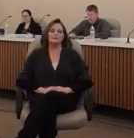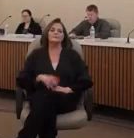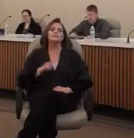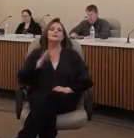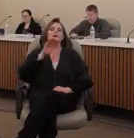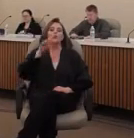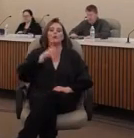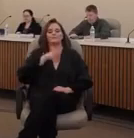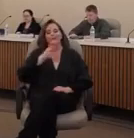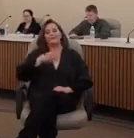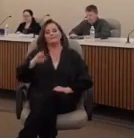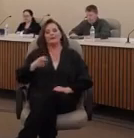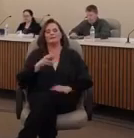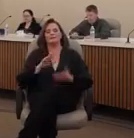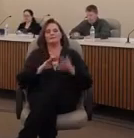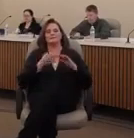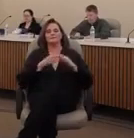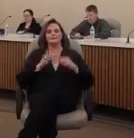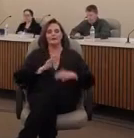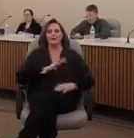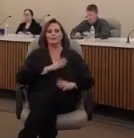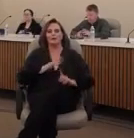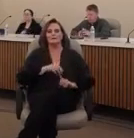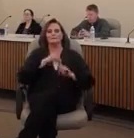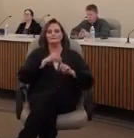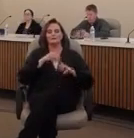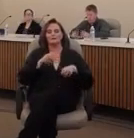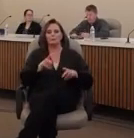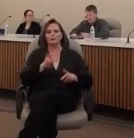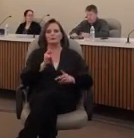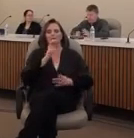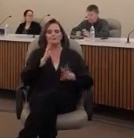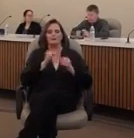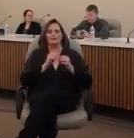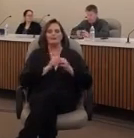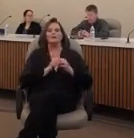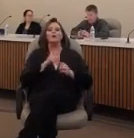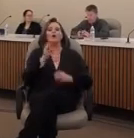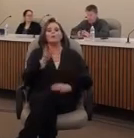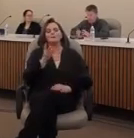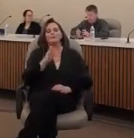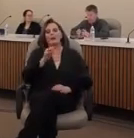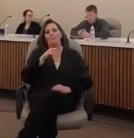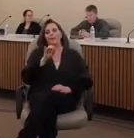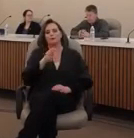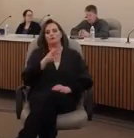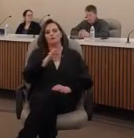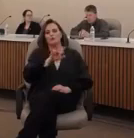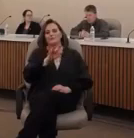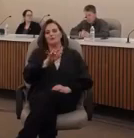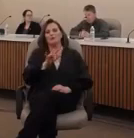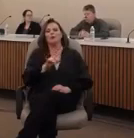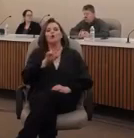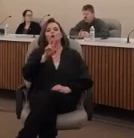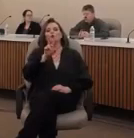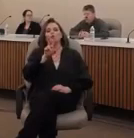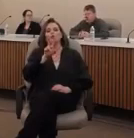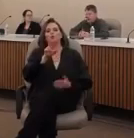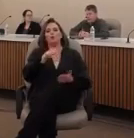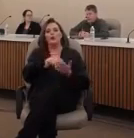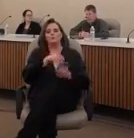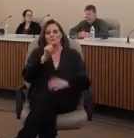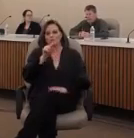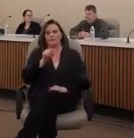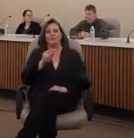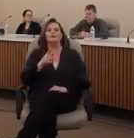Welcome to the Henrietta Town Board Special Permits meeting for Wednesday, March 25th, 2020. We are